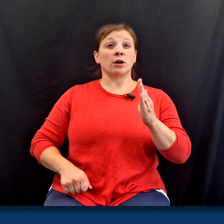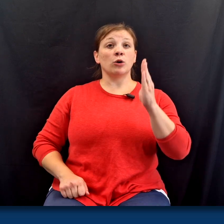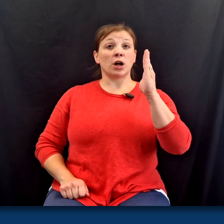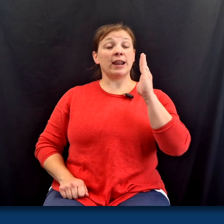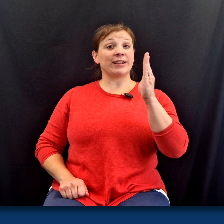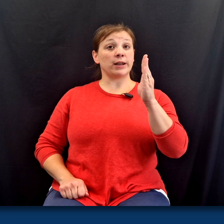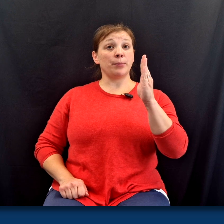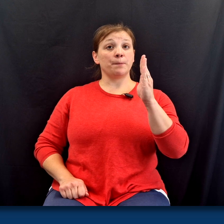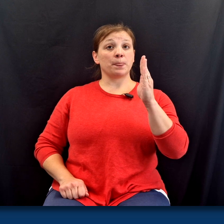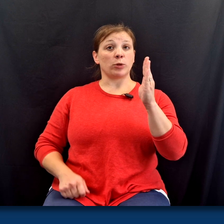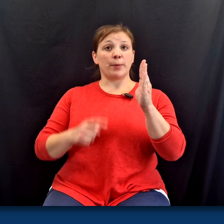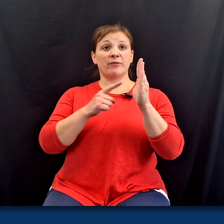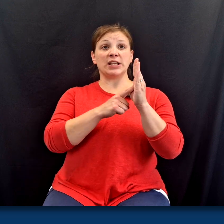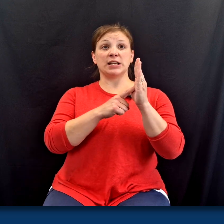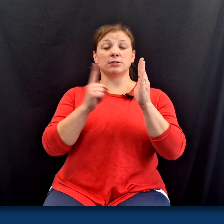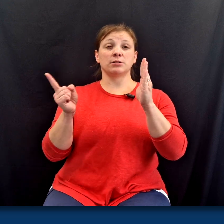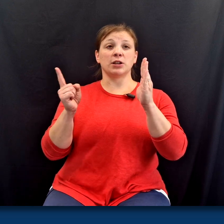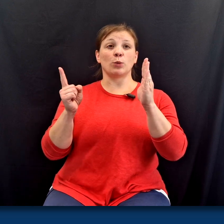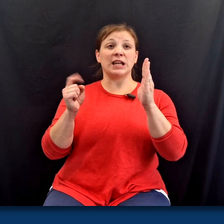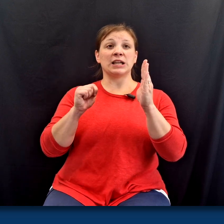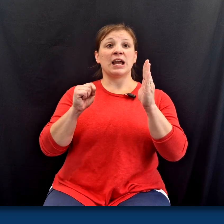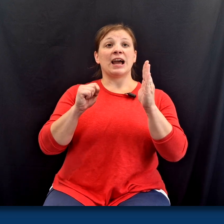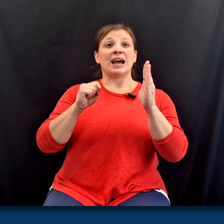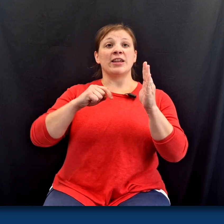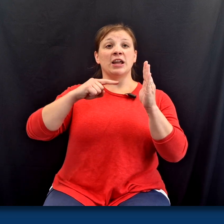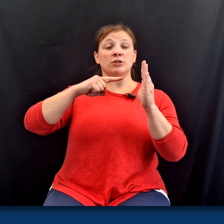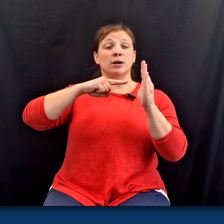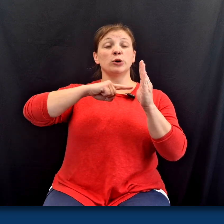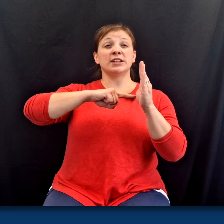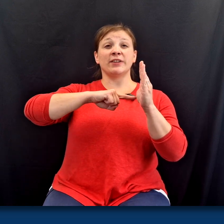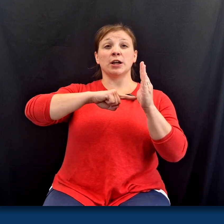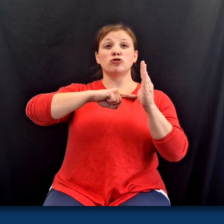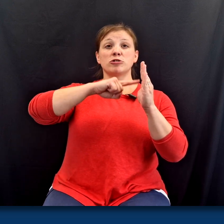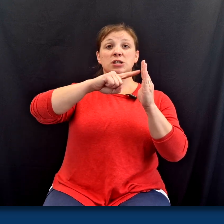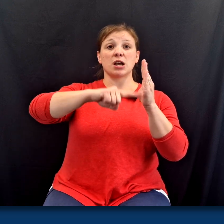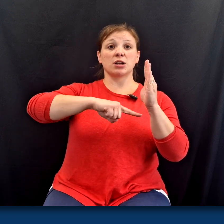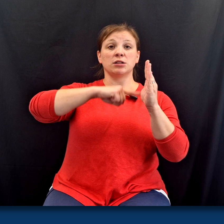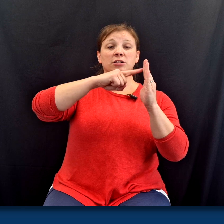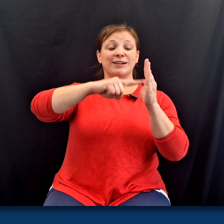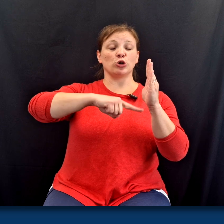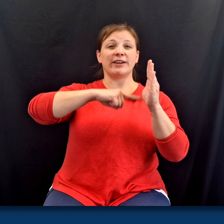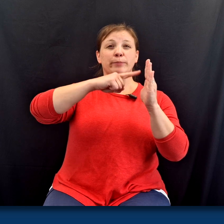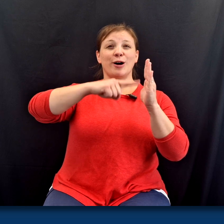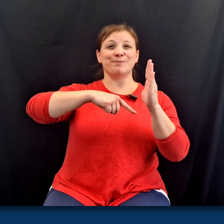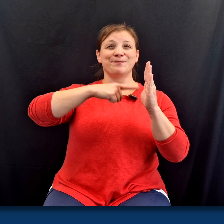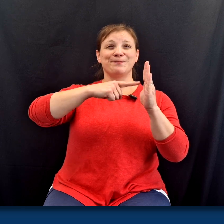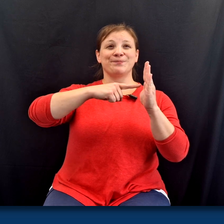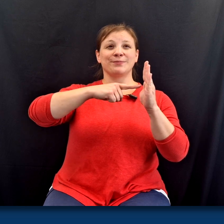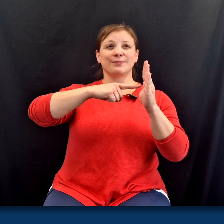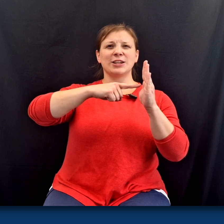going to hold our left hand up with our palm facing the other way, and then using our pointing finger, draw a circle around your left